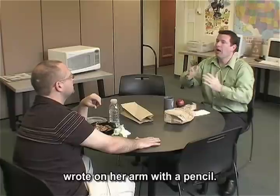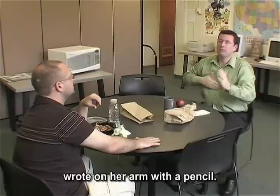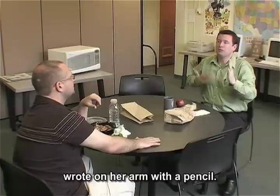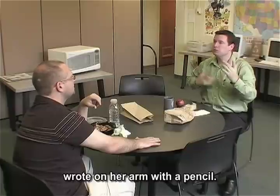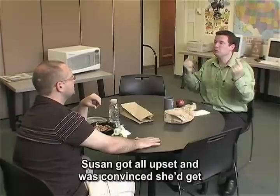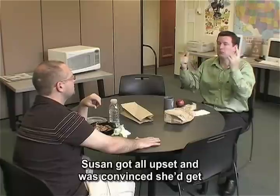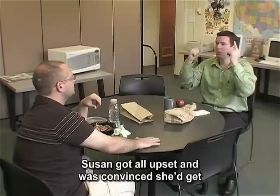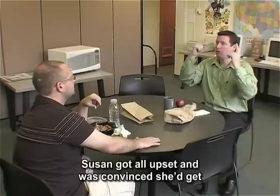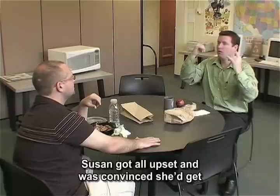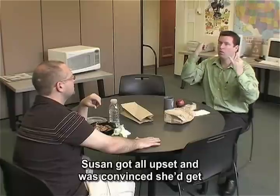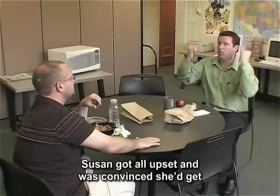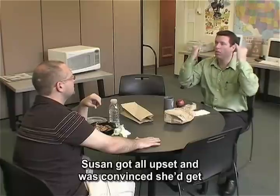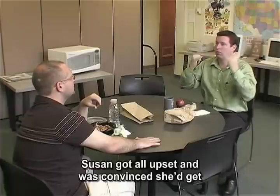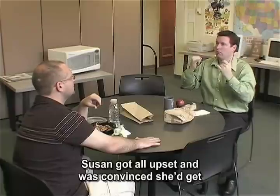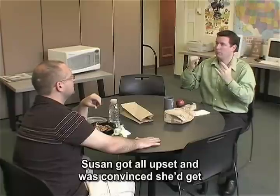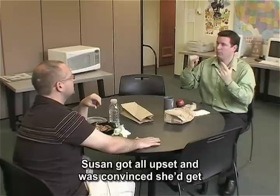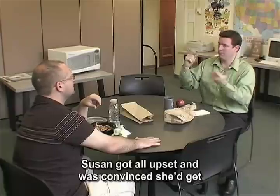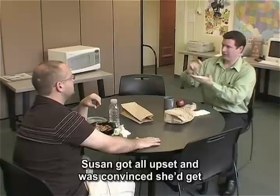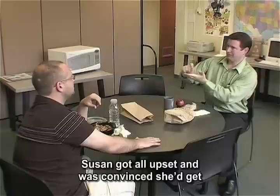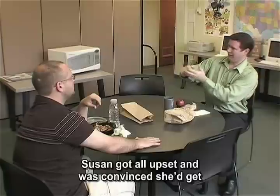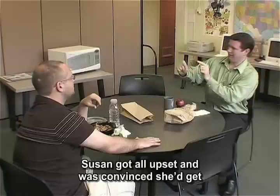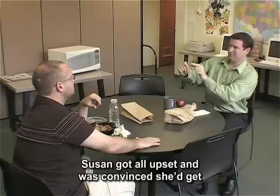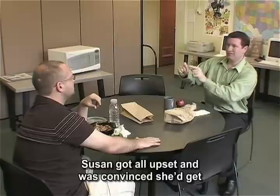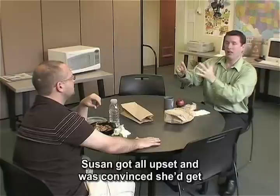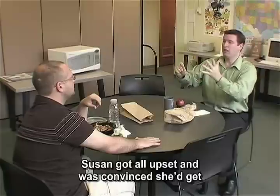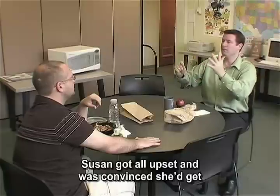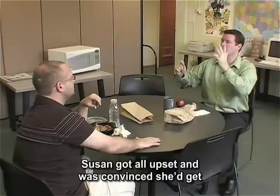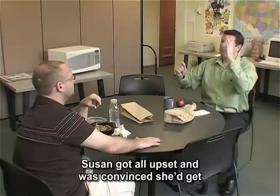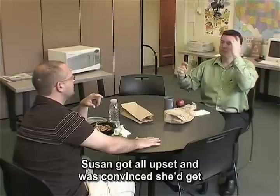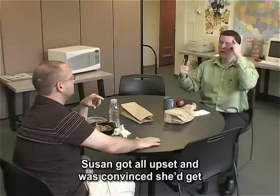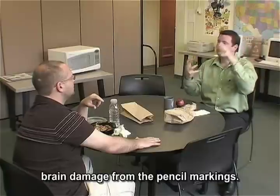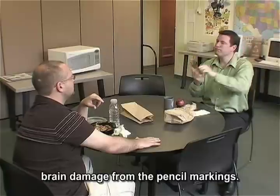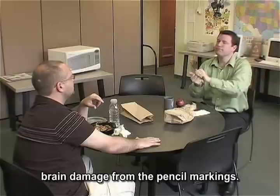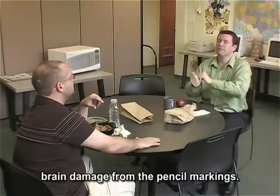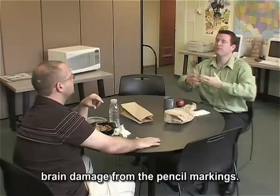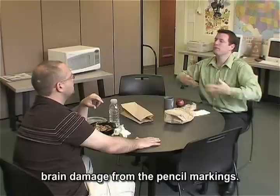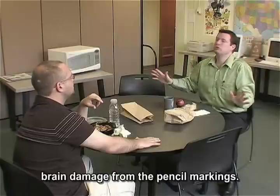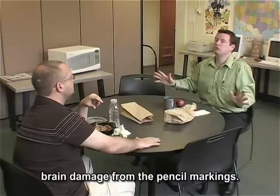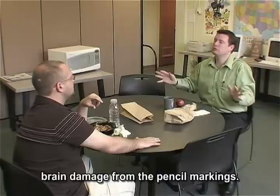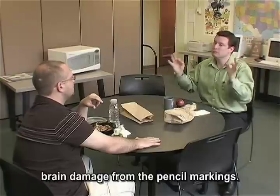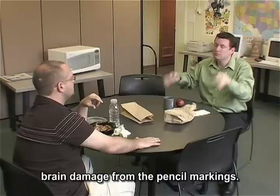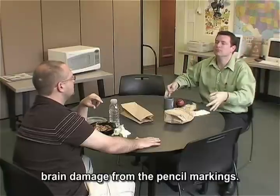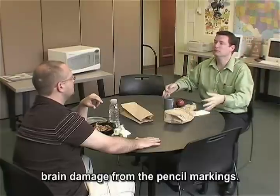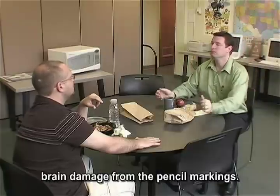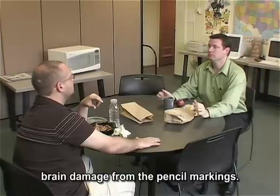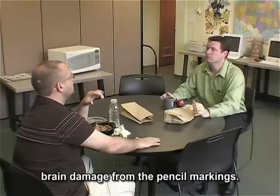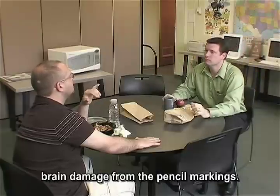Susan got all upset and was convinced she'd get brain damage from the pencil markings.